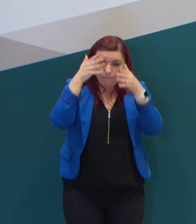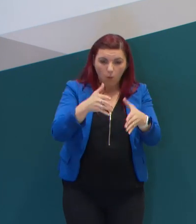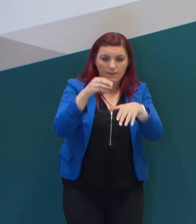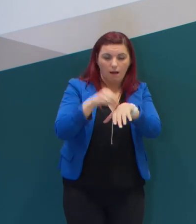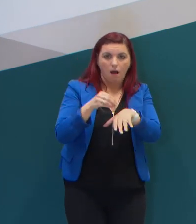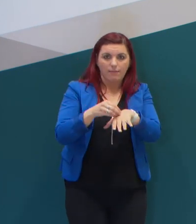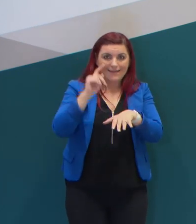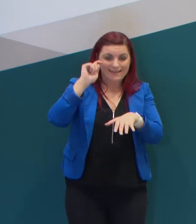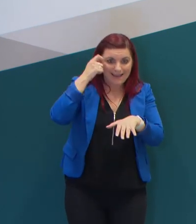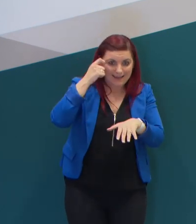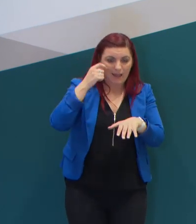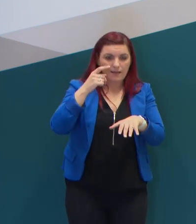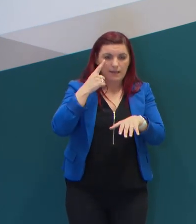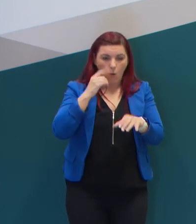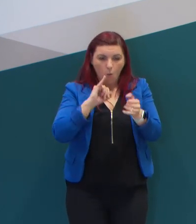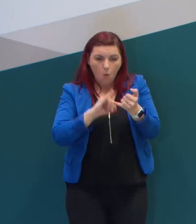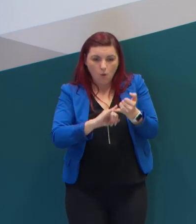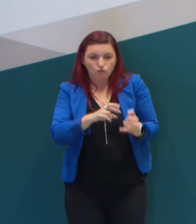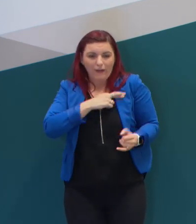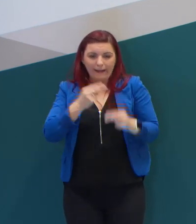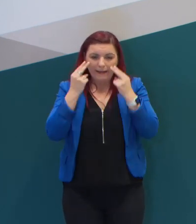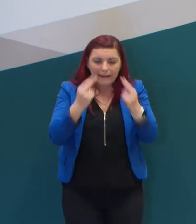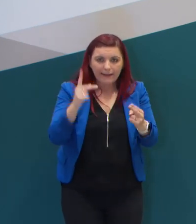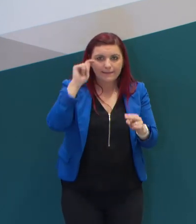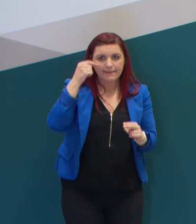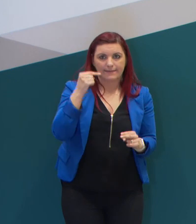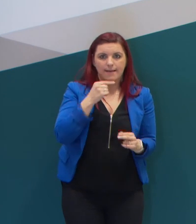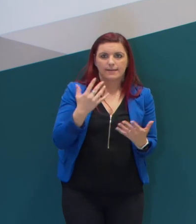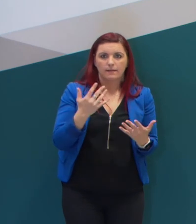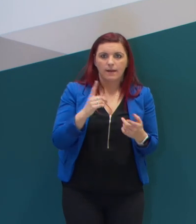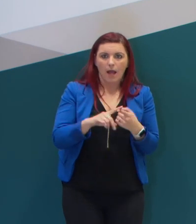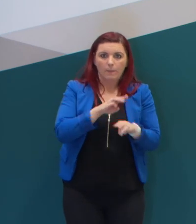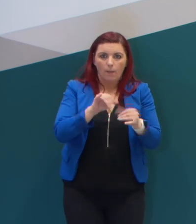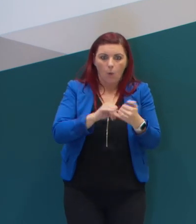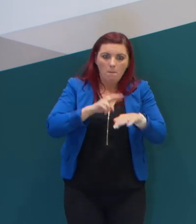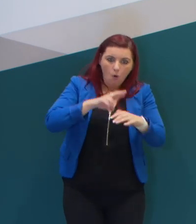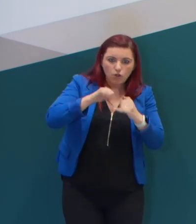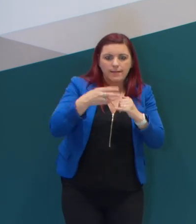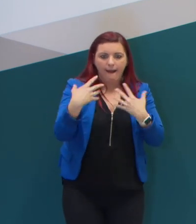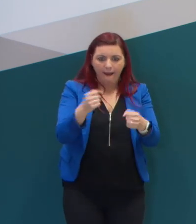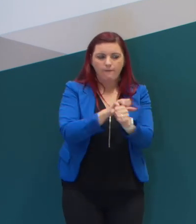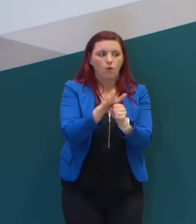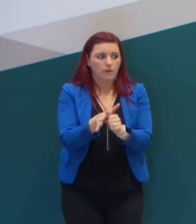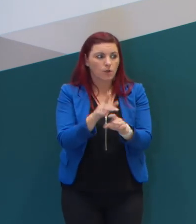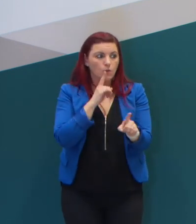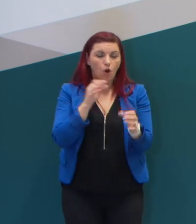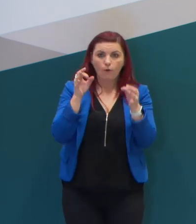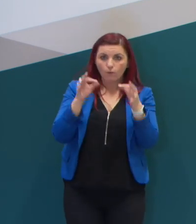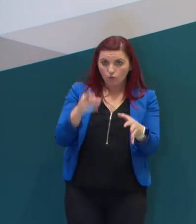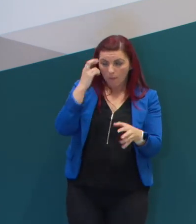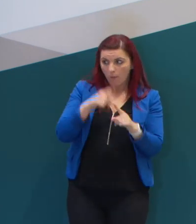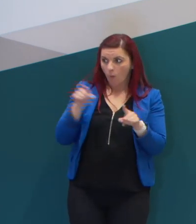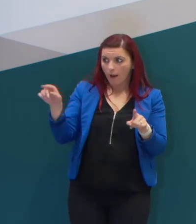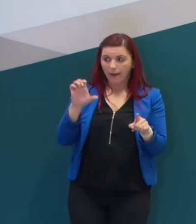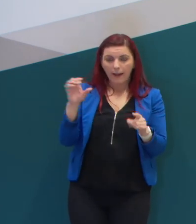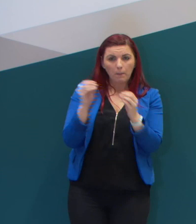testing and to ensure that we focus the testing more around cases that are more likely to be SARS-CoV-2. Bear in mind the point that Killian